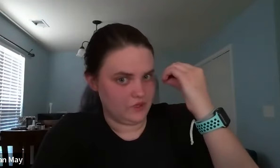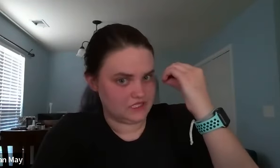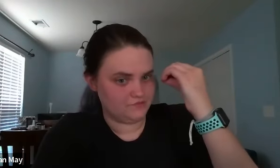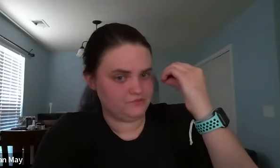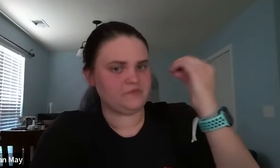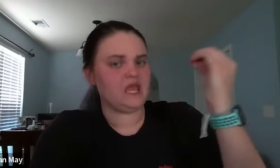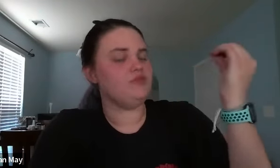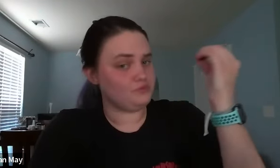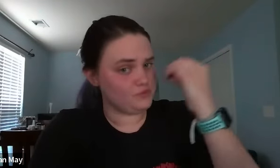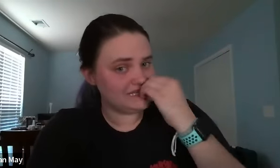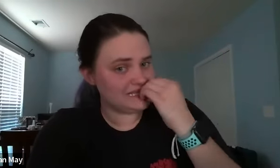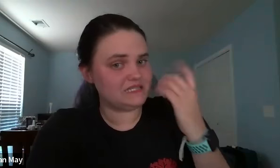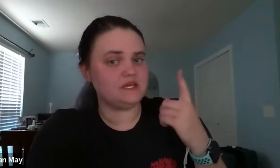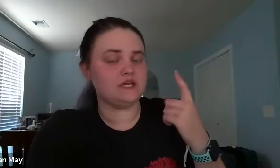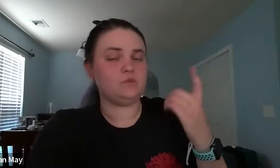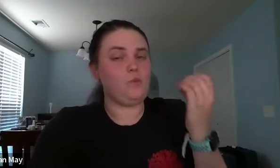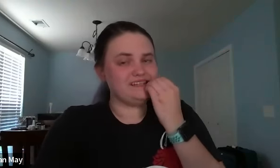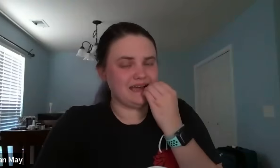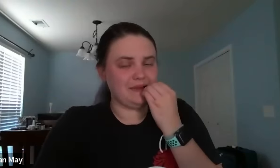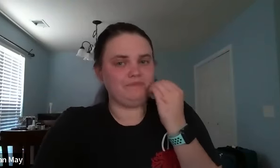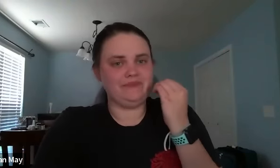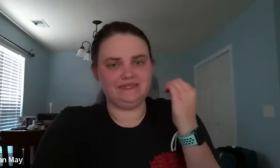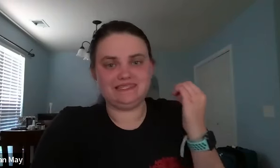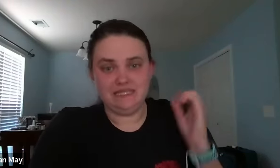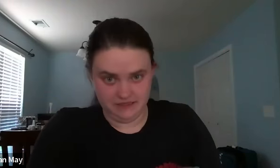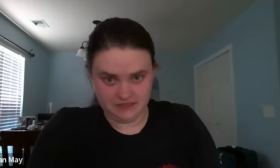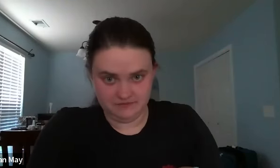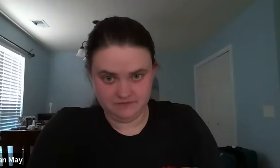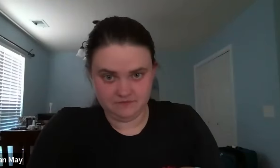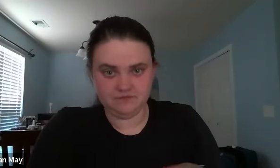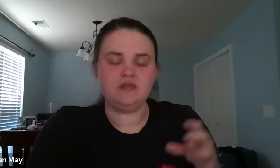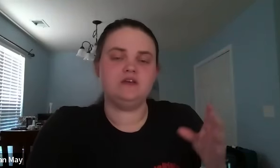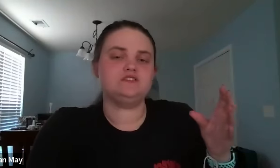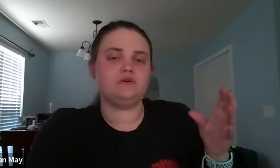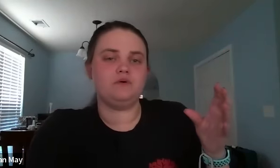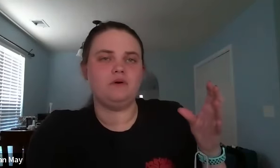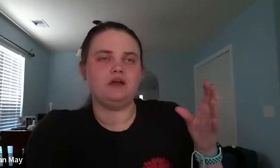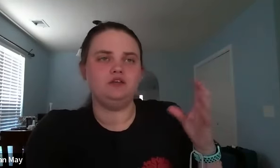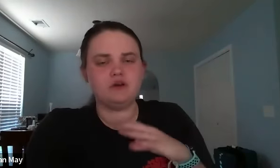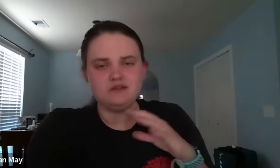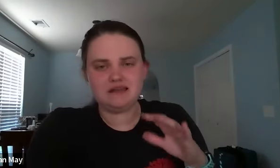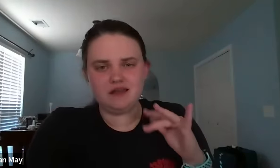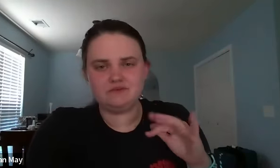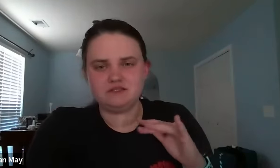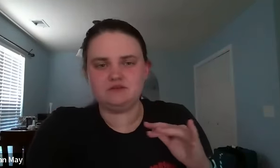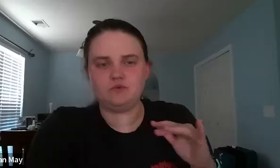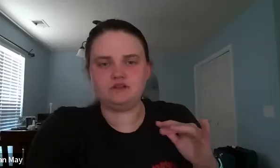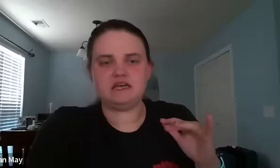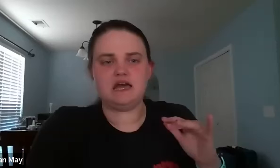once. And the reason is because one time means eat. So you'll notice that kind of with certain words that are